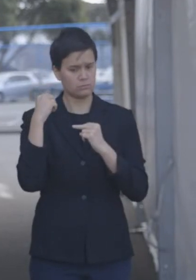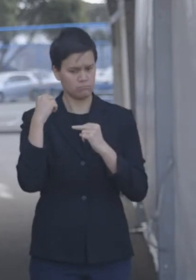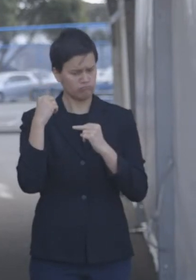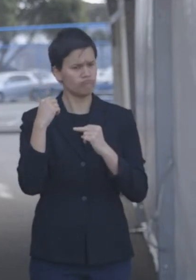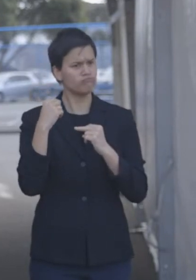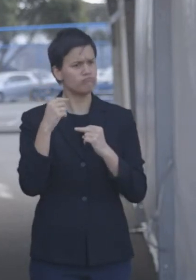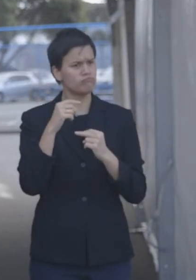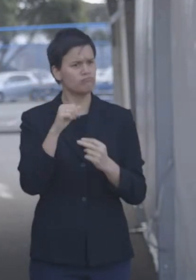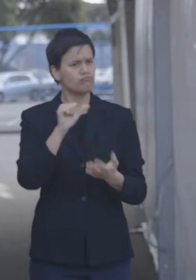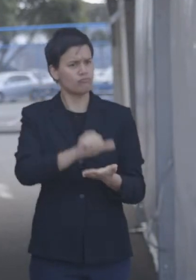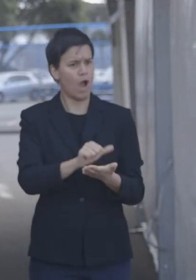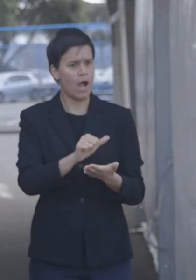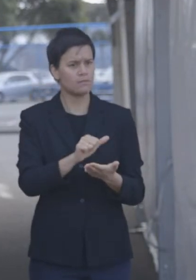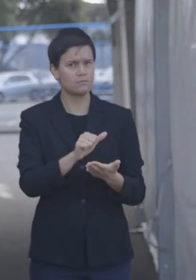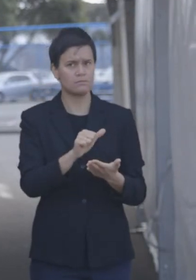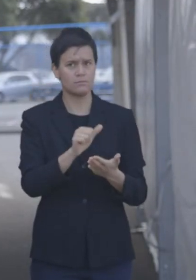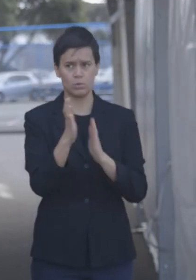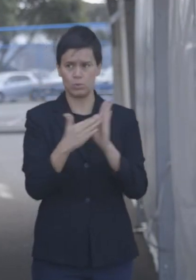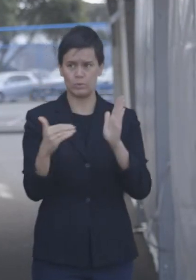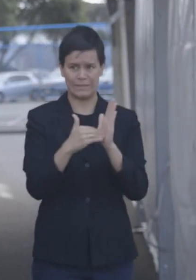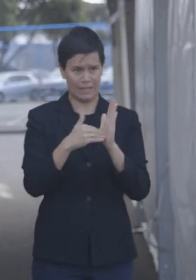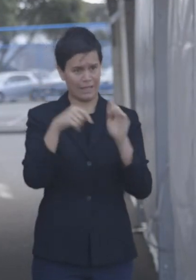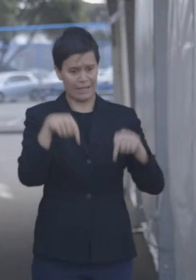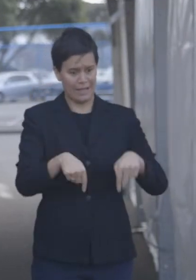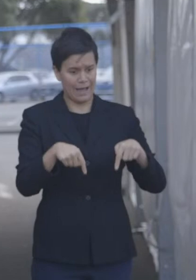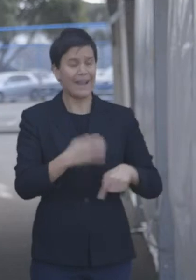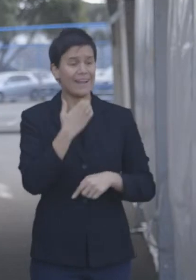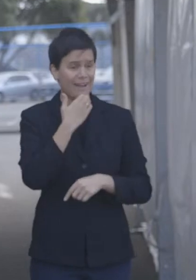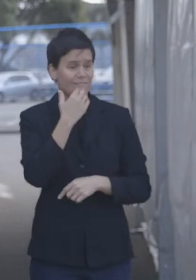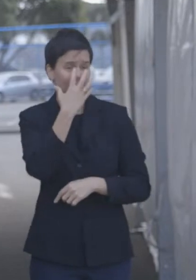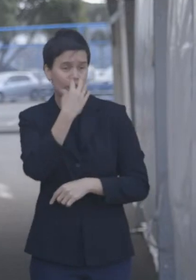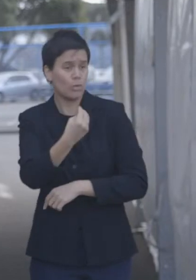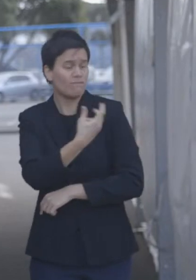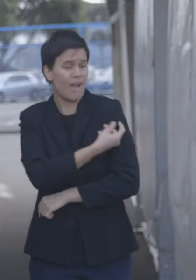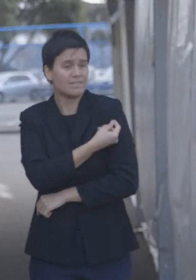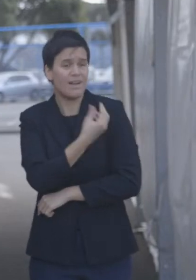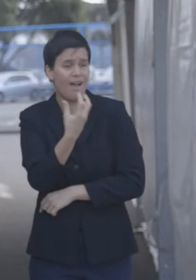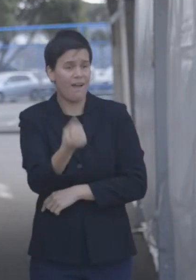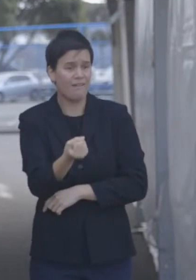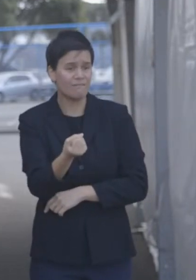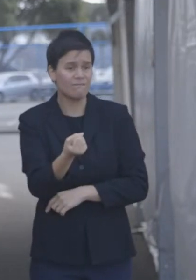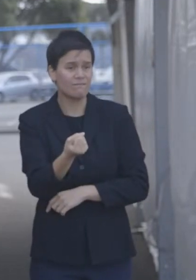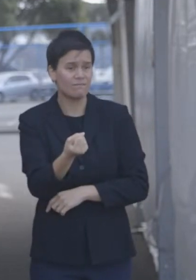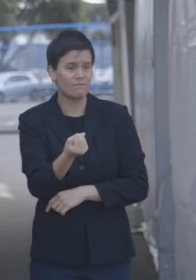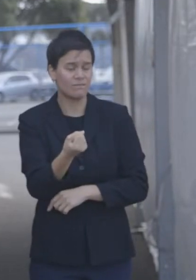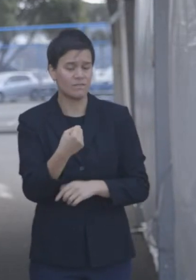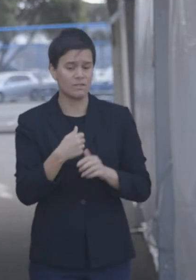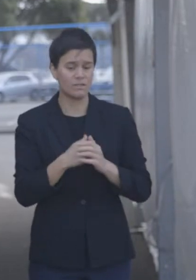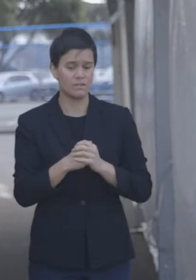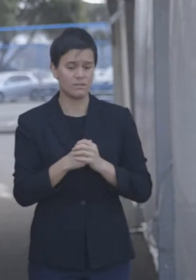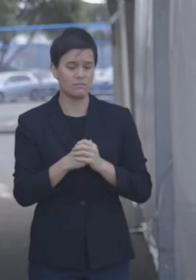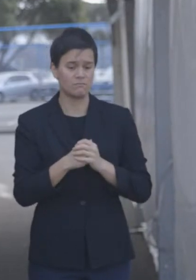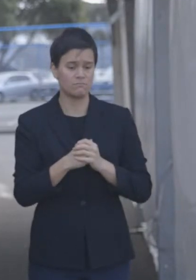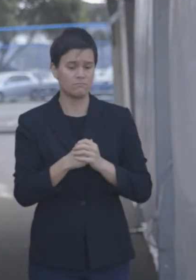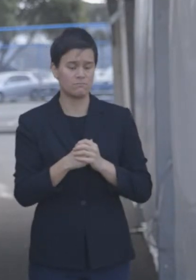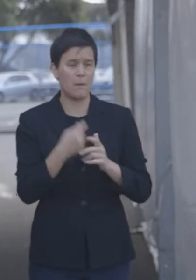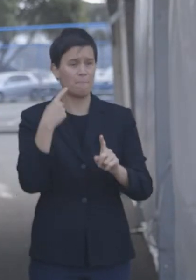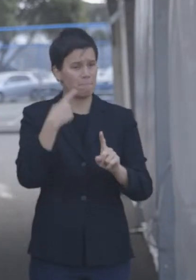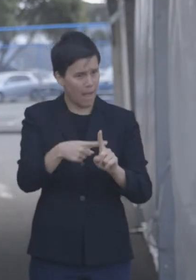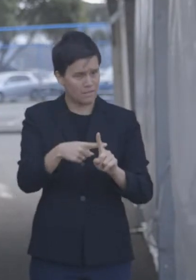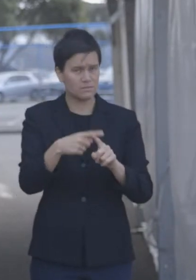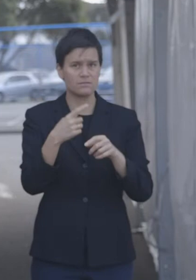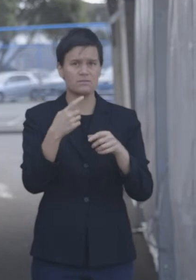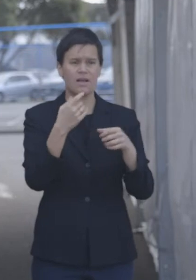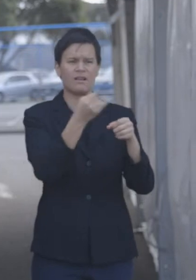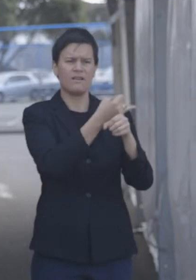We always had enough vaccine in the country, and there still is vaccine available, as I've said. So we had gone to great efforts, and Pharmac, I